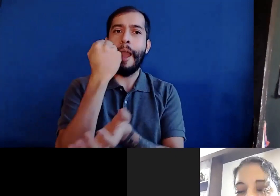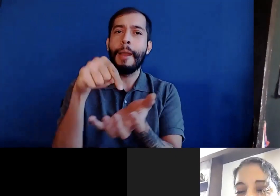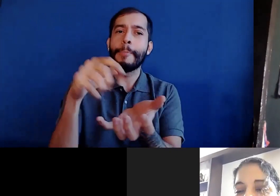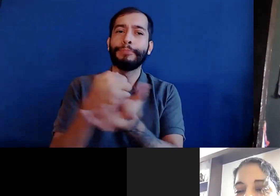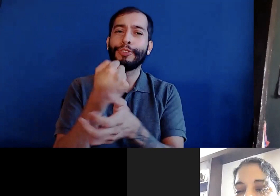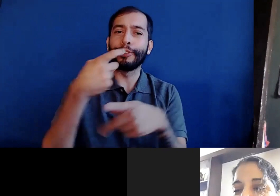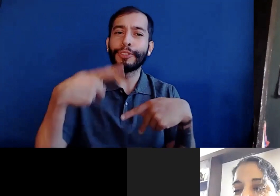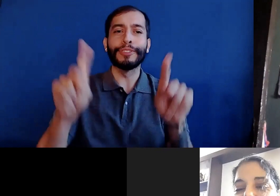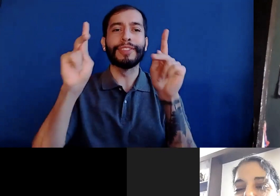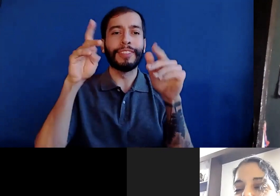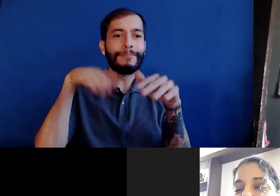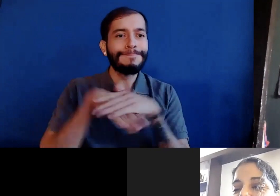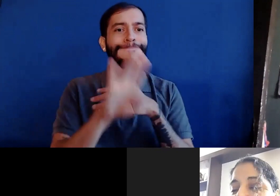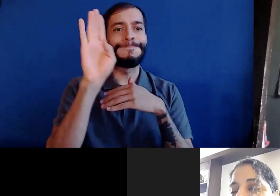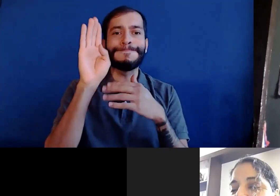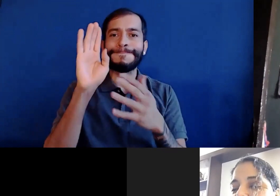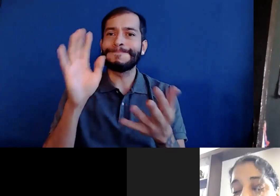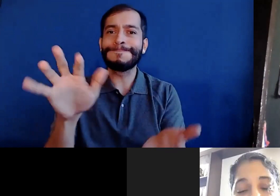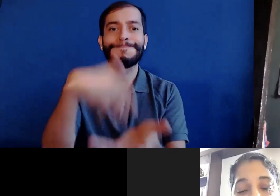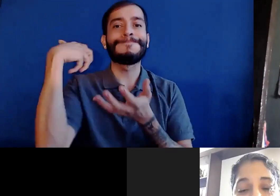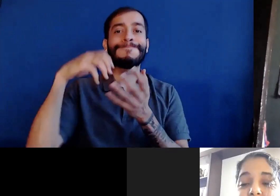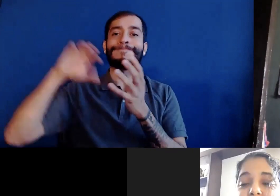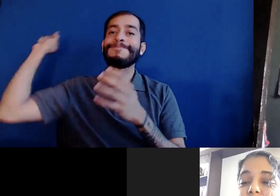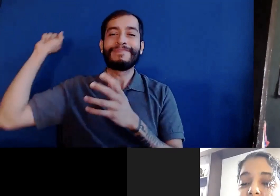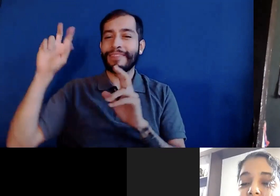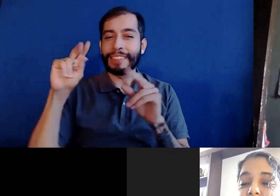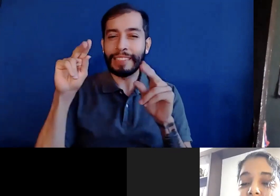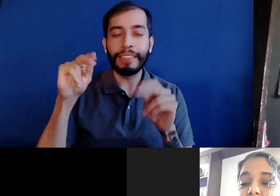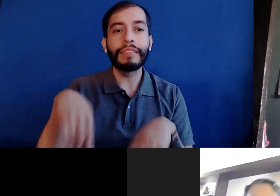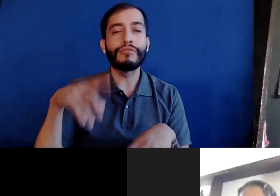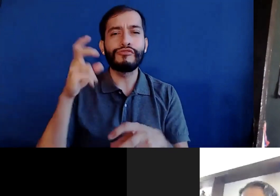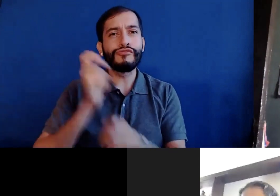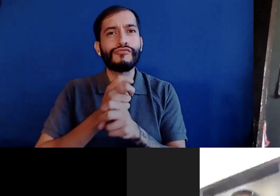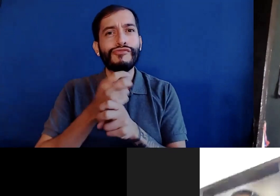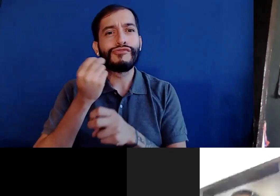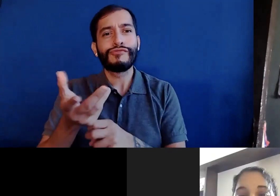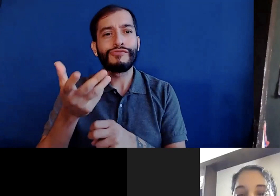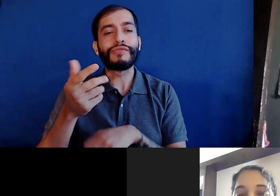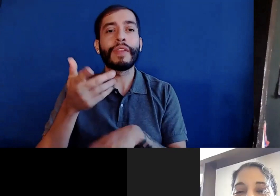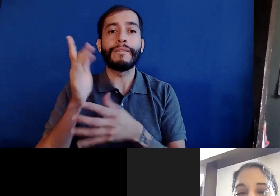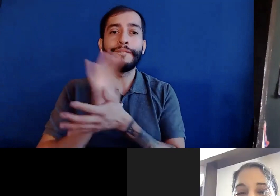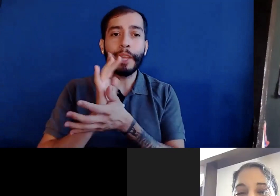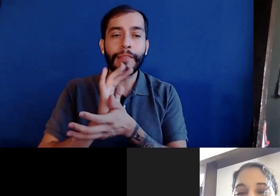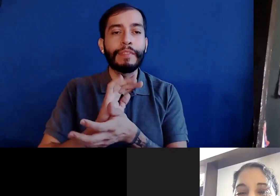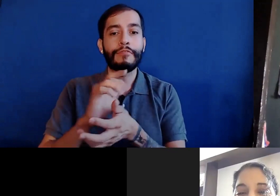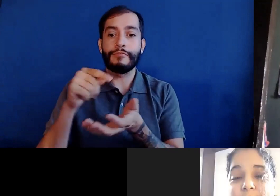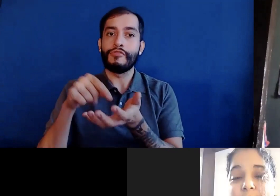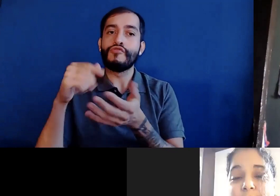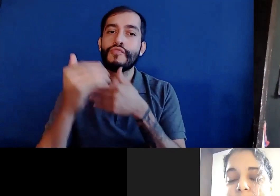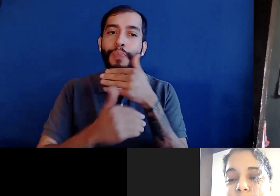difficult and it is hard, and filmmaking is an expensive and collaborative thing that requires a team of folks working